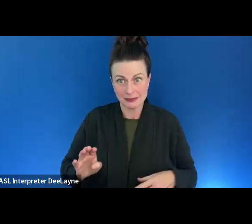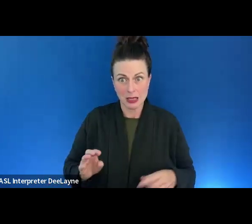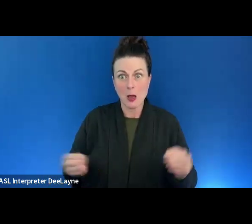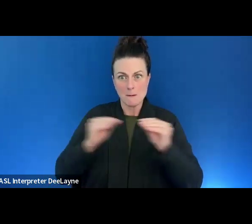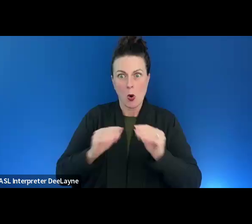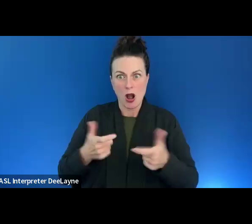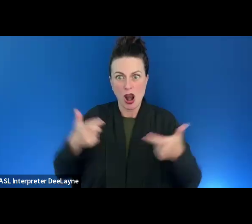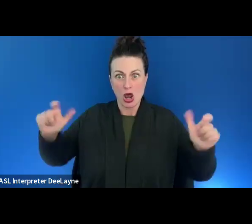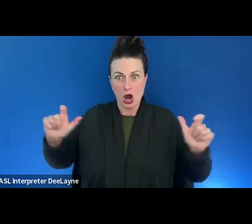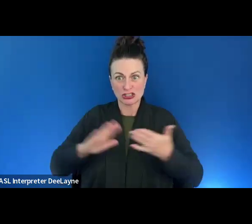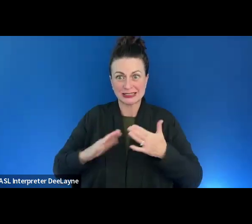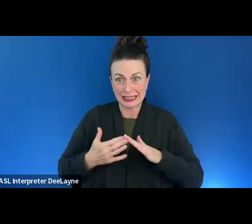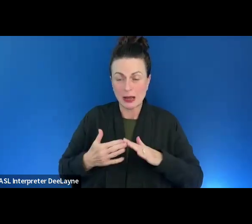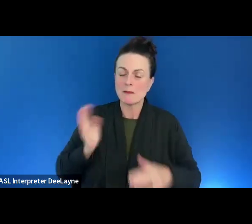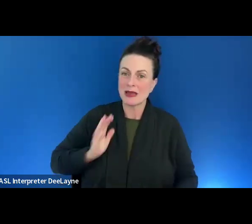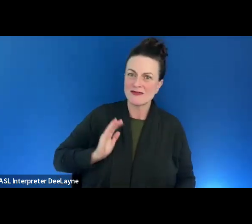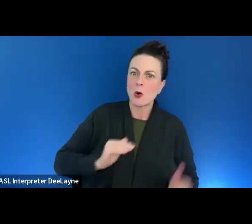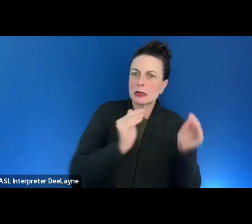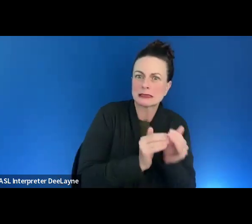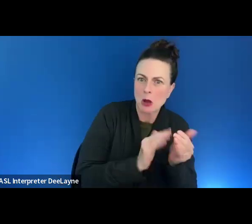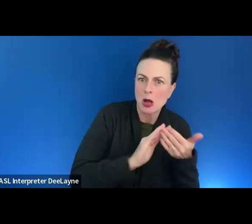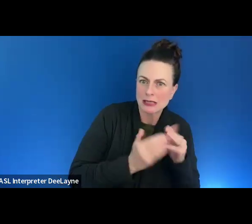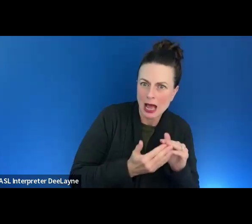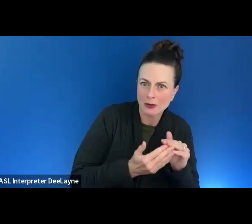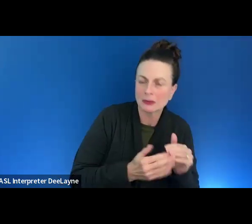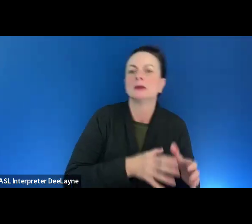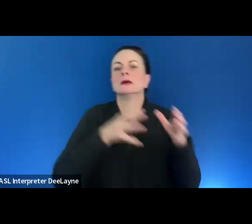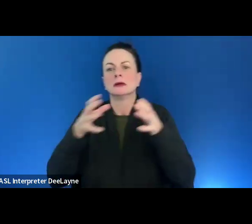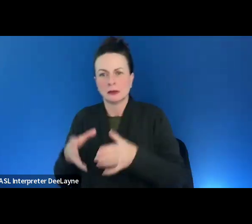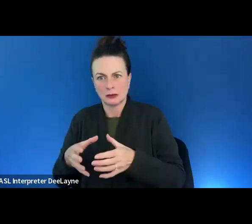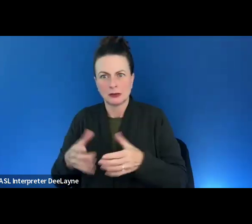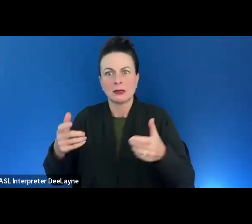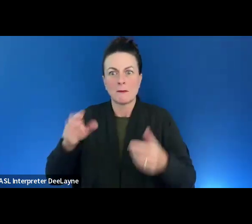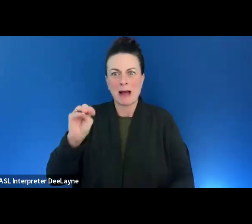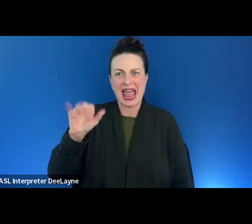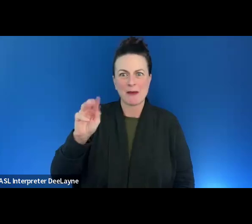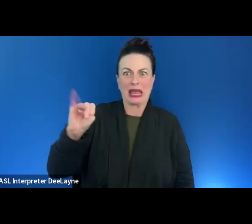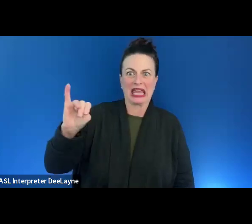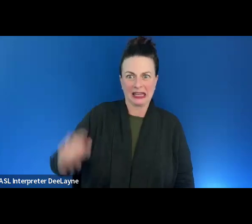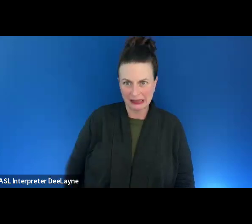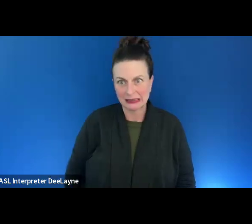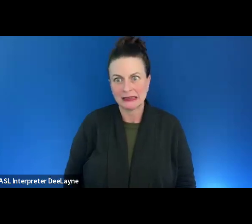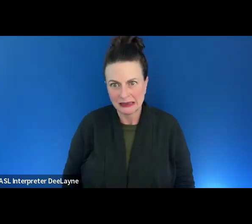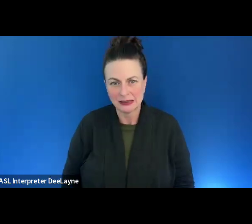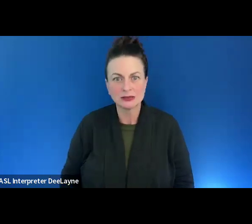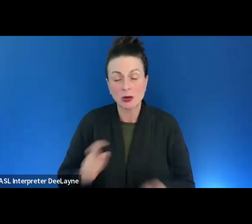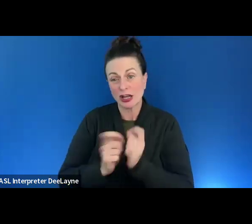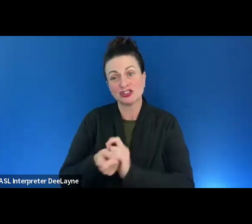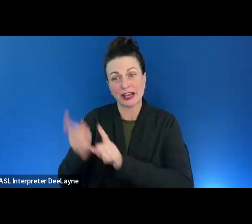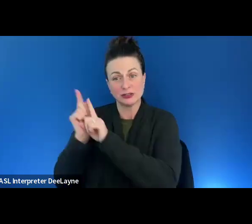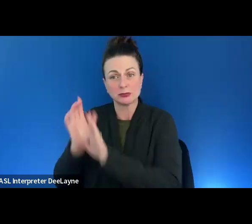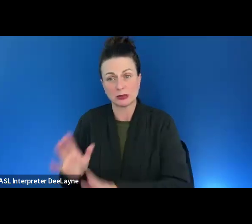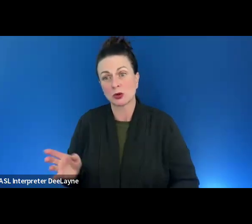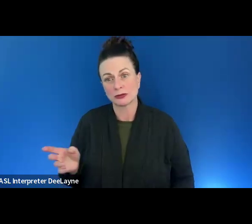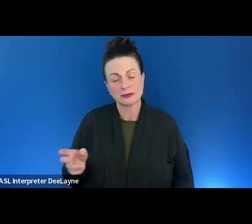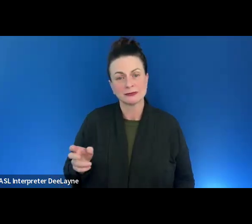in a larger city. Because before I lived in like a really small town, now I live in big old Miami. So I ended up changing counselors or